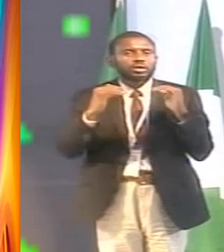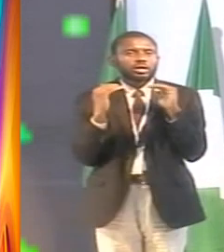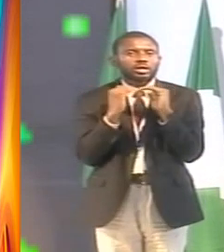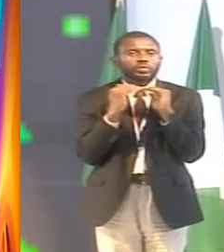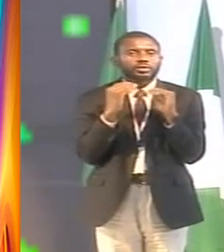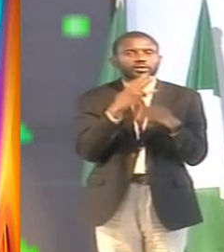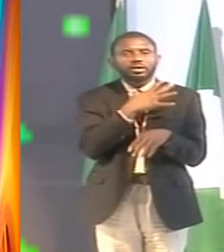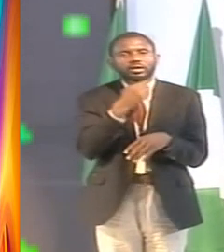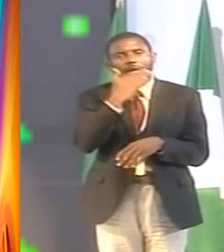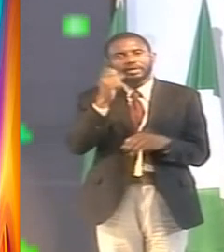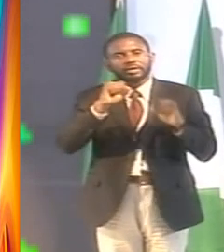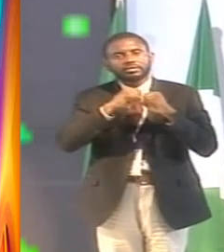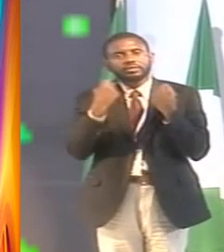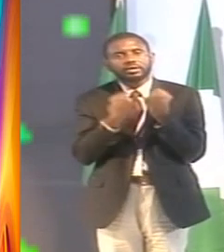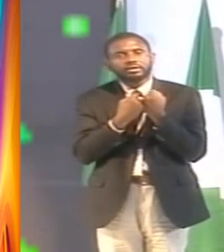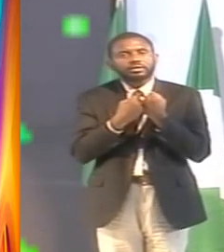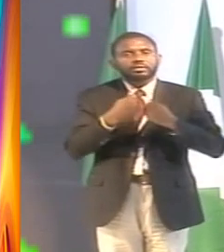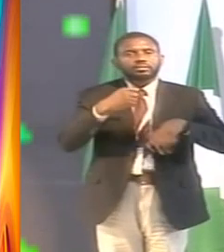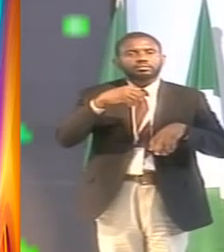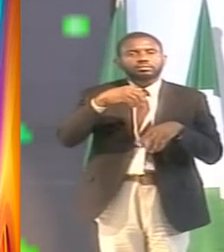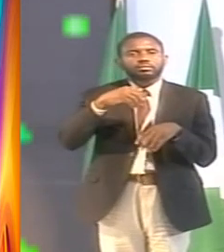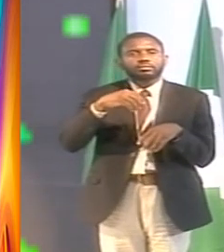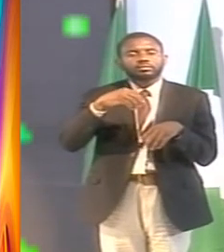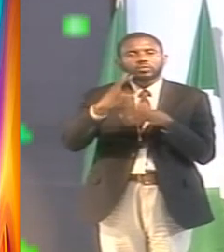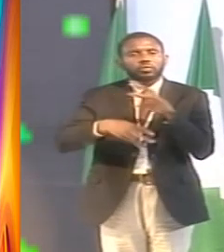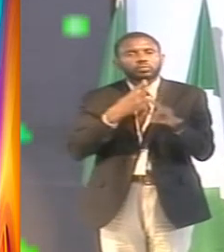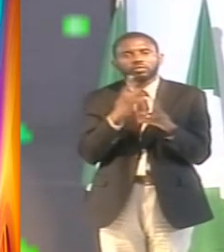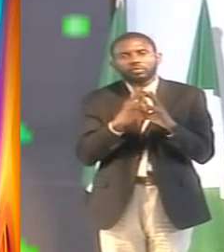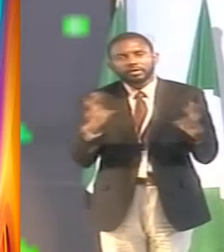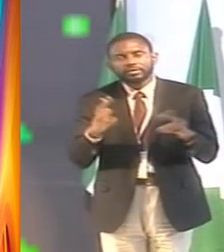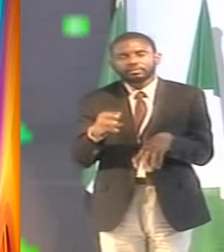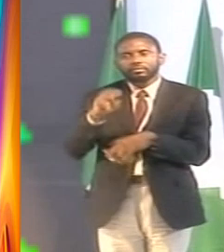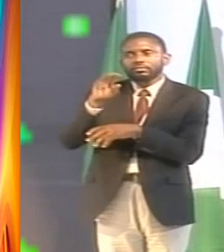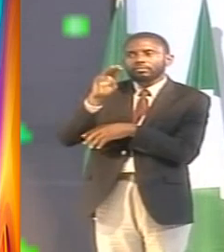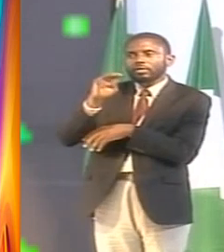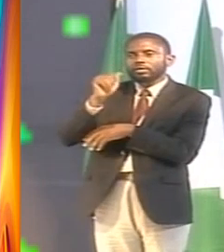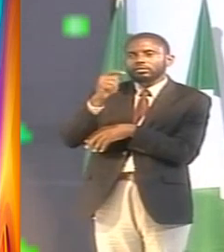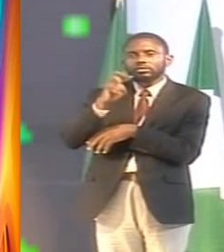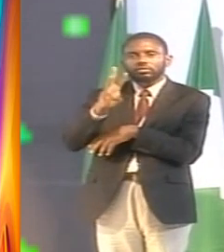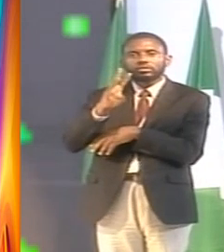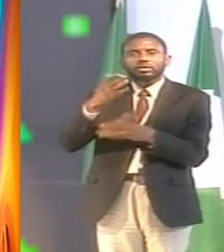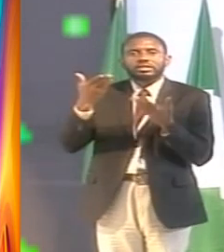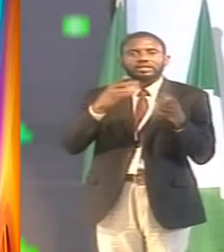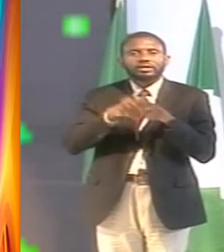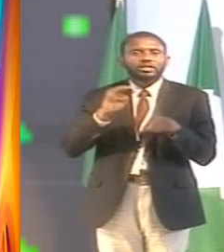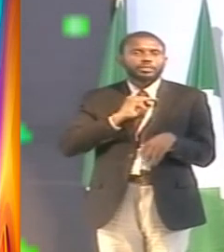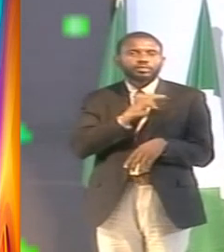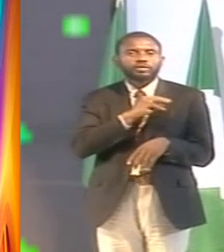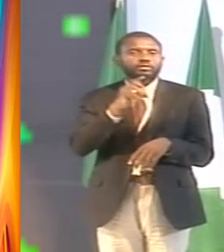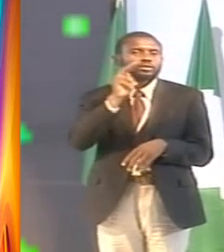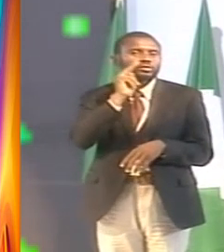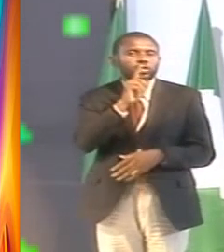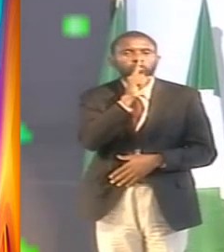better society at home and worldwide. Matthew Hassan Kukah served as a member of Nigeria's Truth